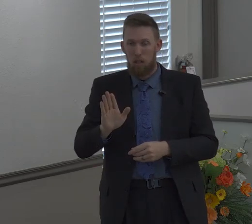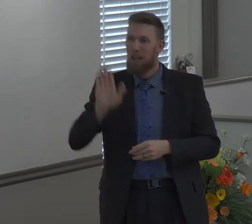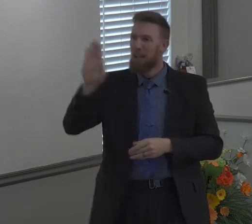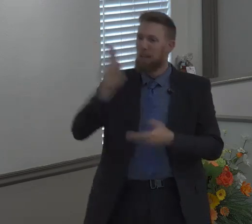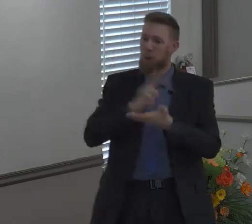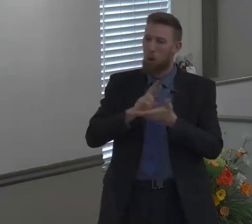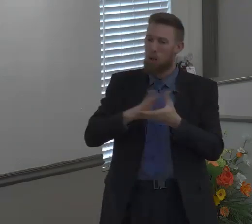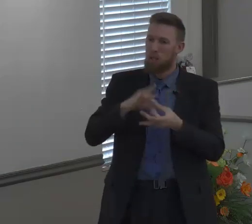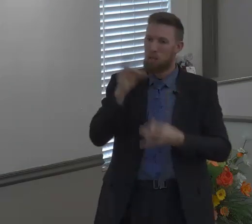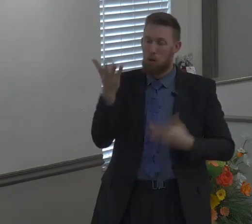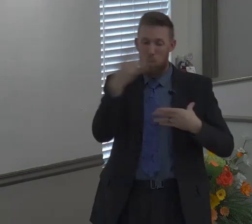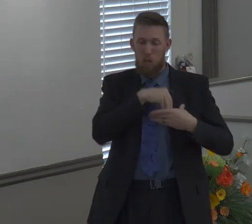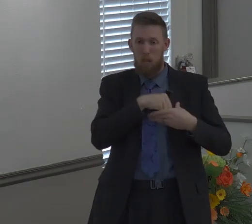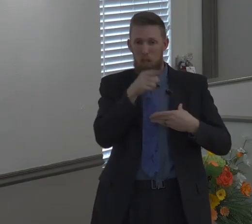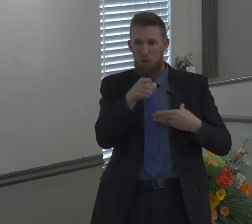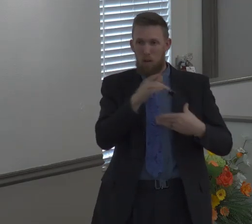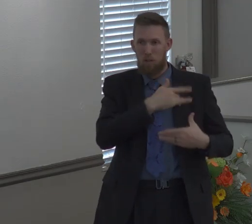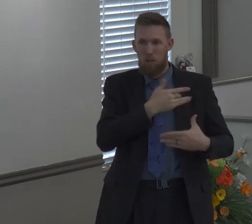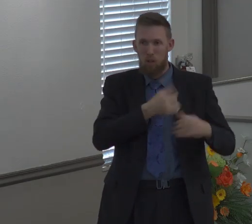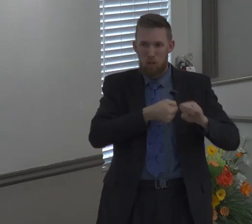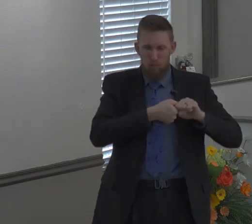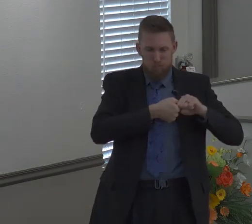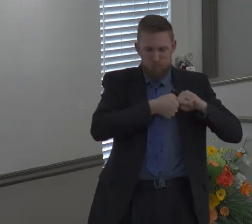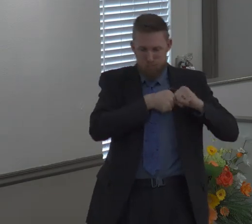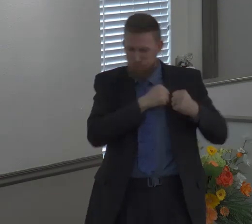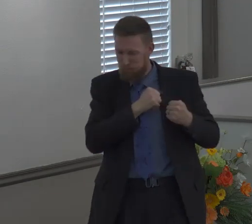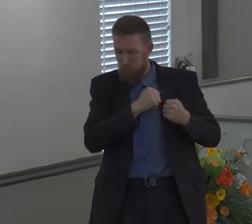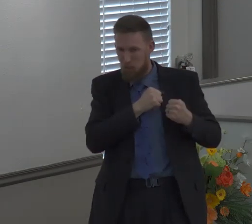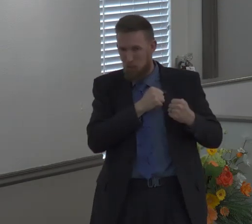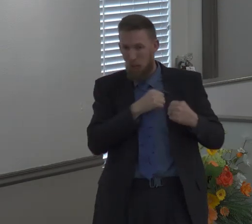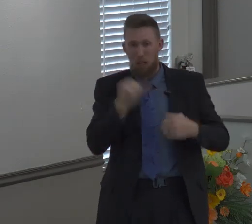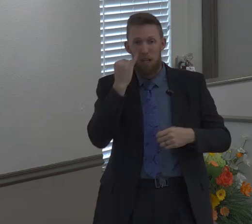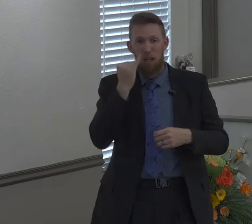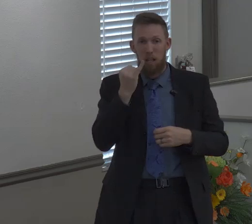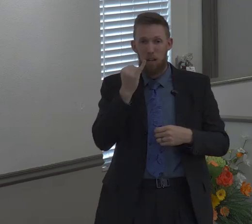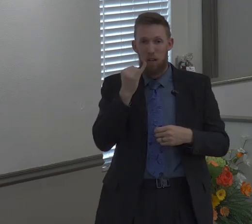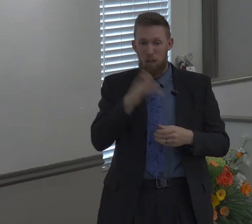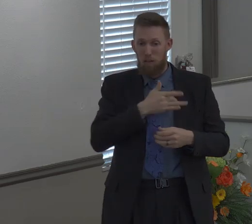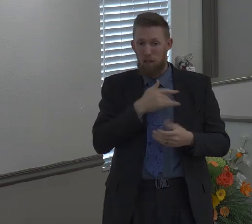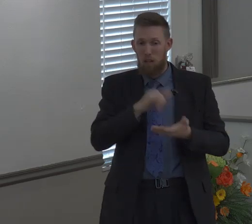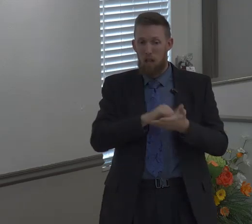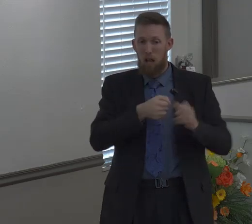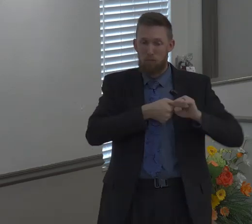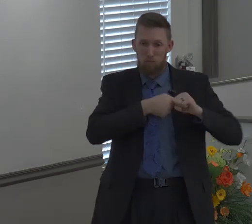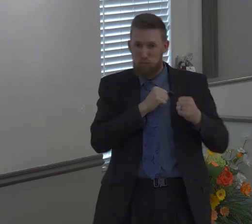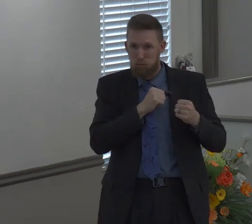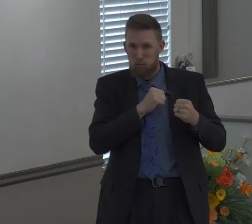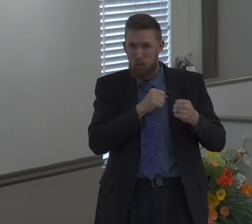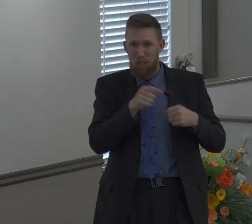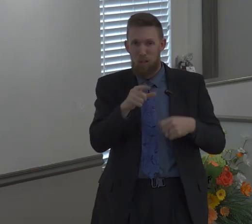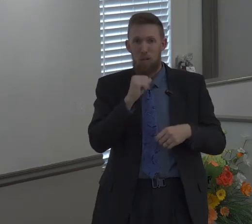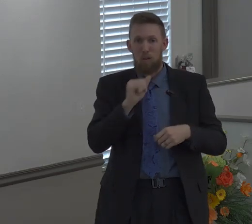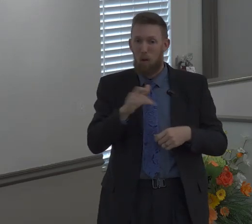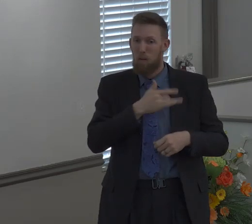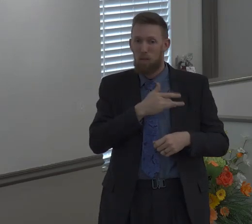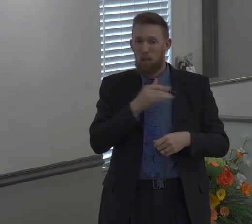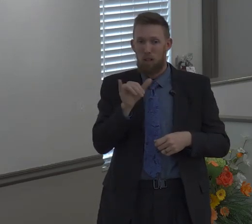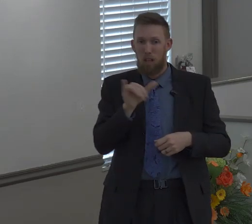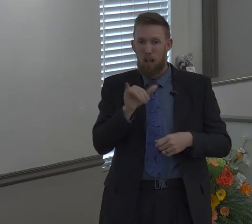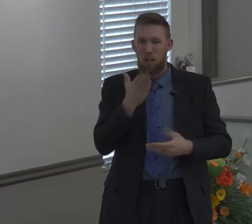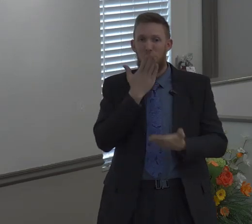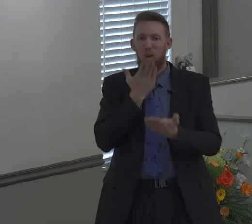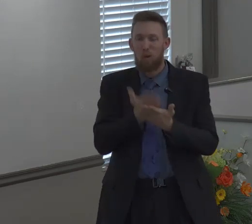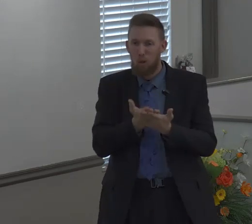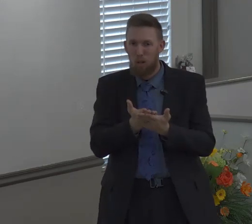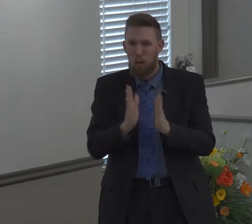God inside of you is grieved. And if the Holy Spirit of God inside of you is grieved, you don't